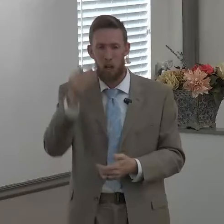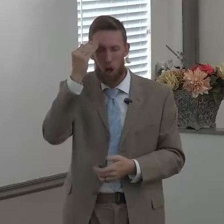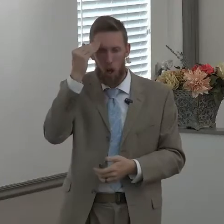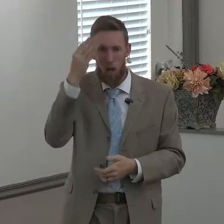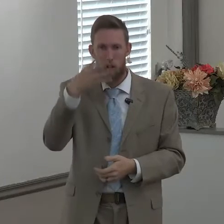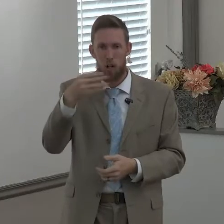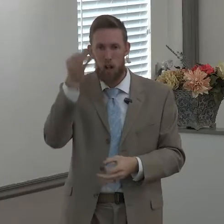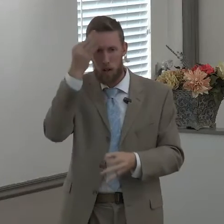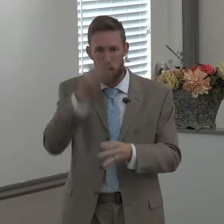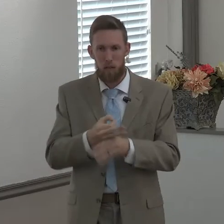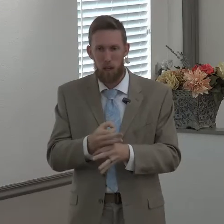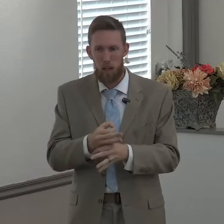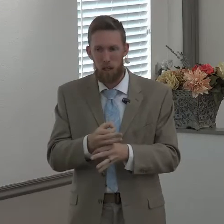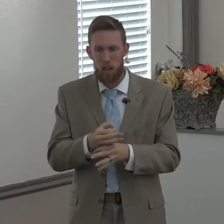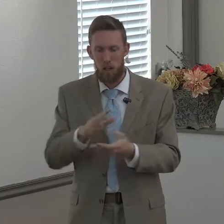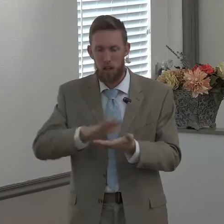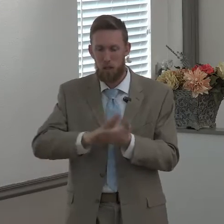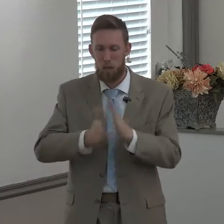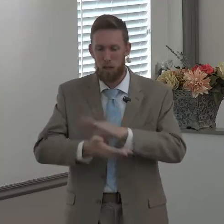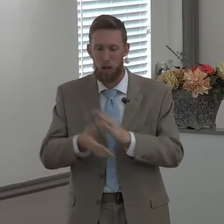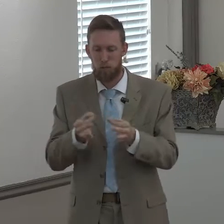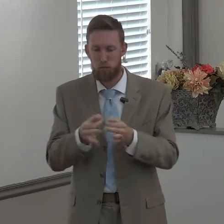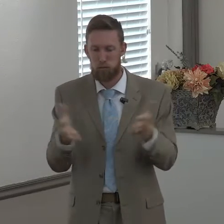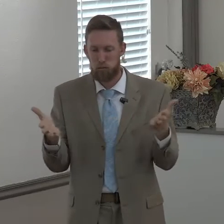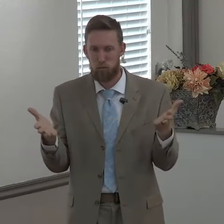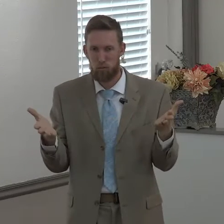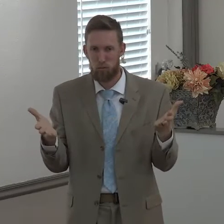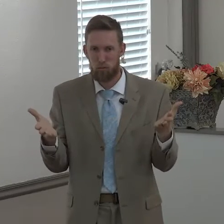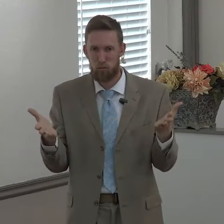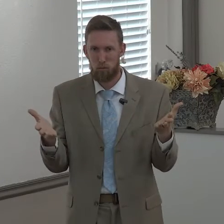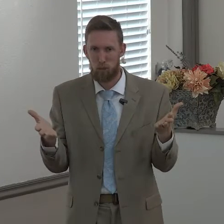something that didn't come to pass was a death sentence.